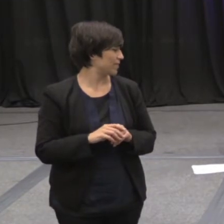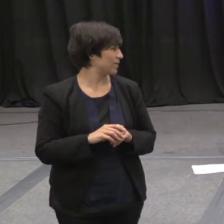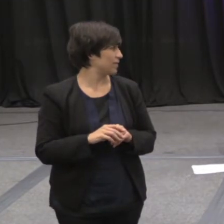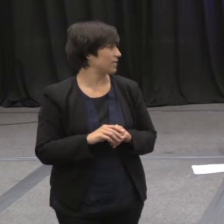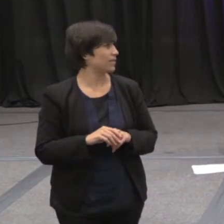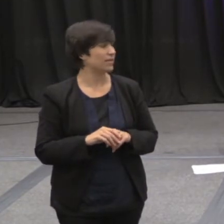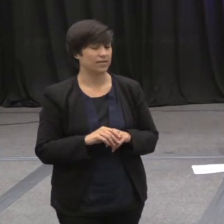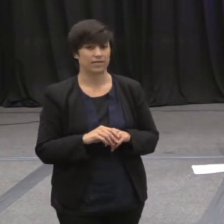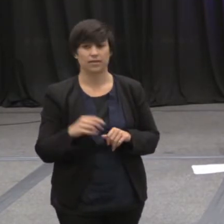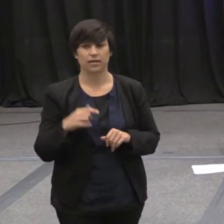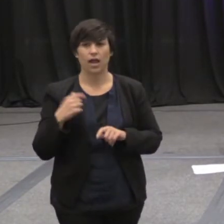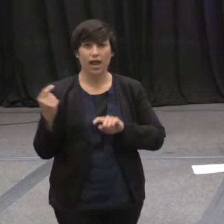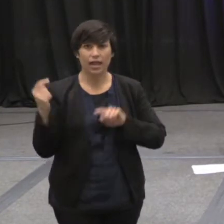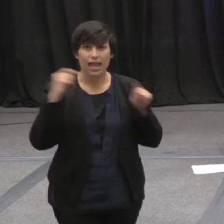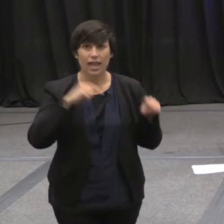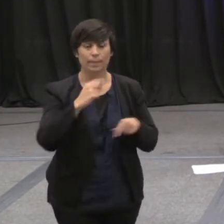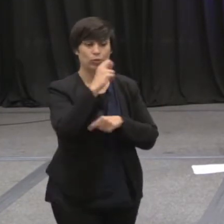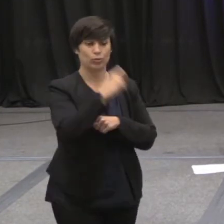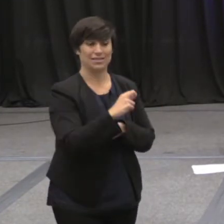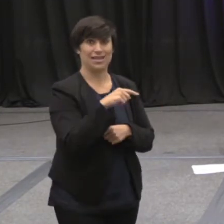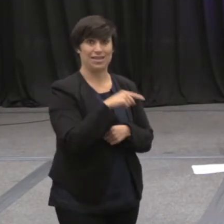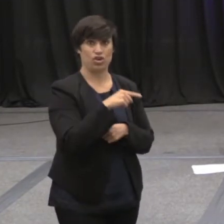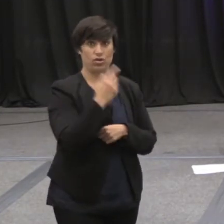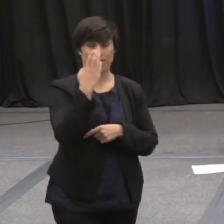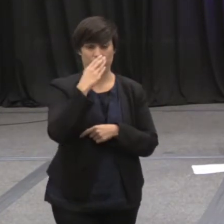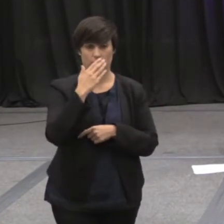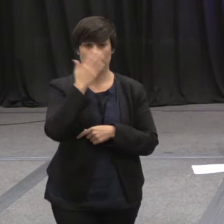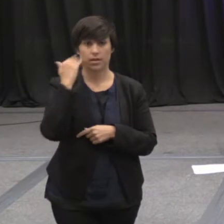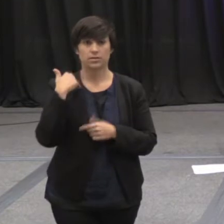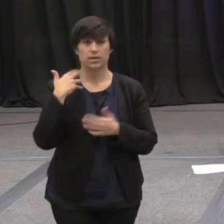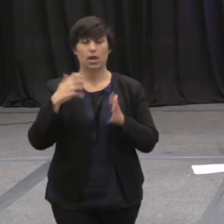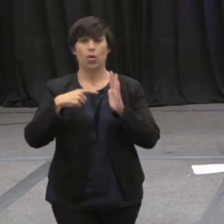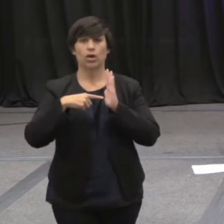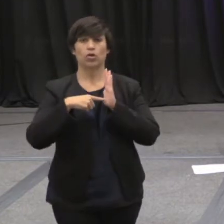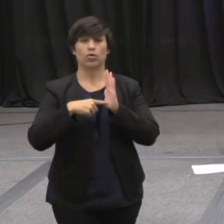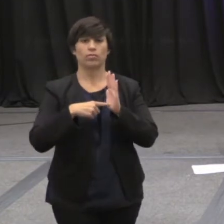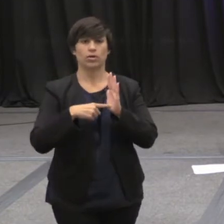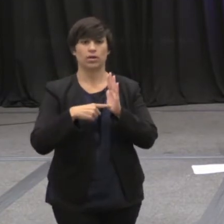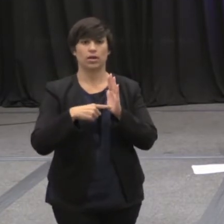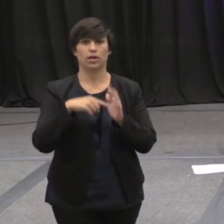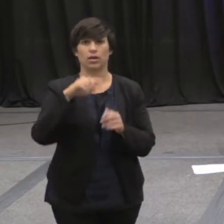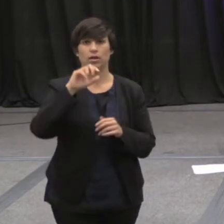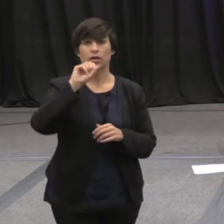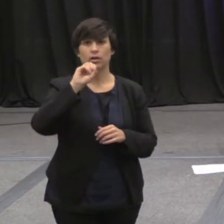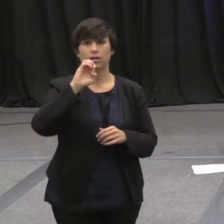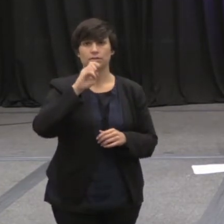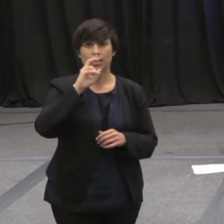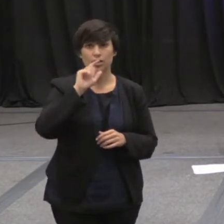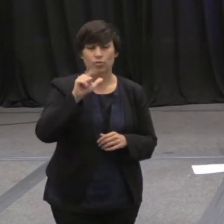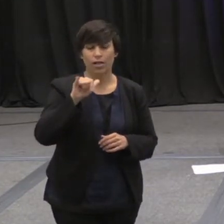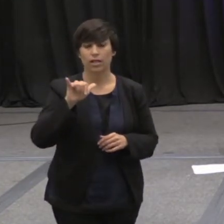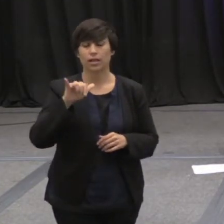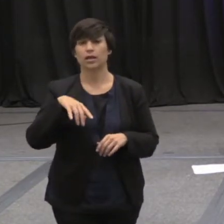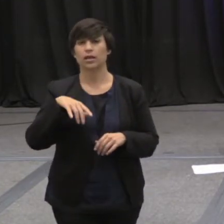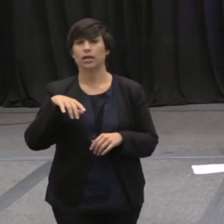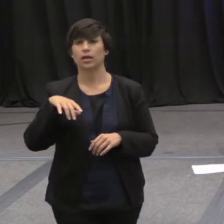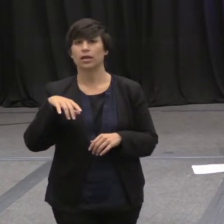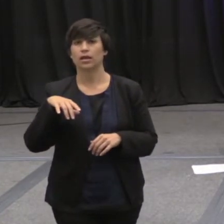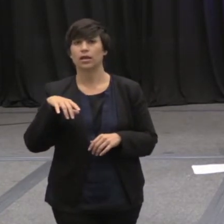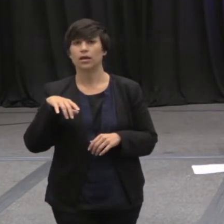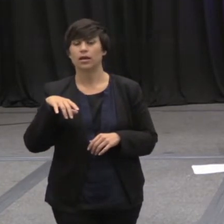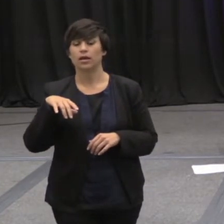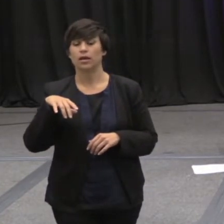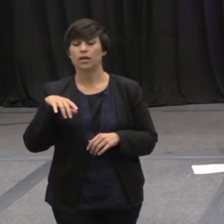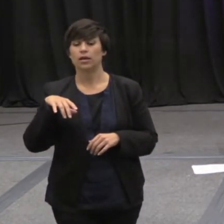I came to sit here because I want to represent for sexuality, spirituality, and